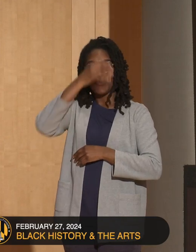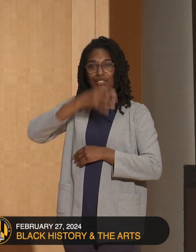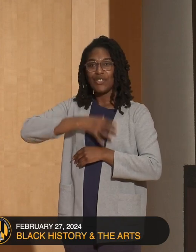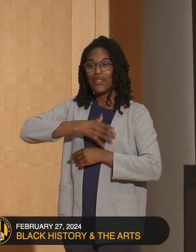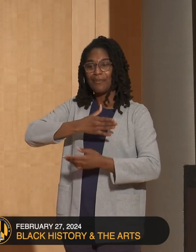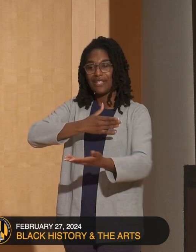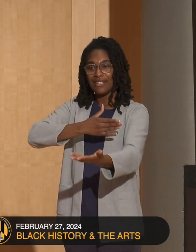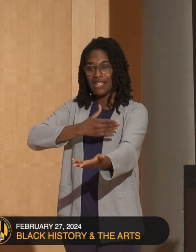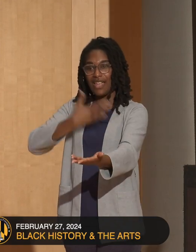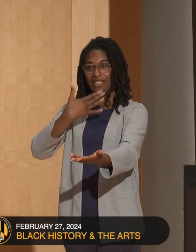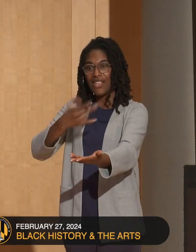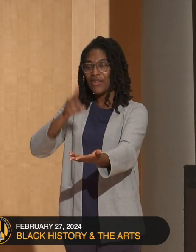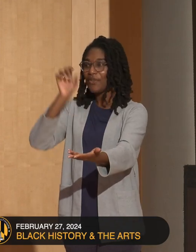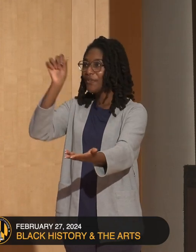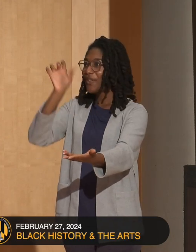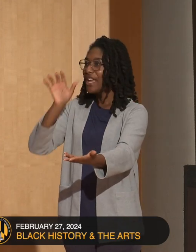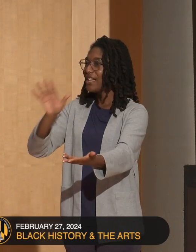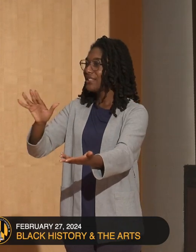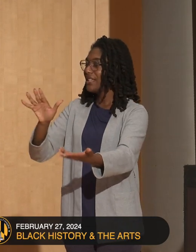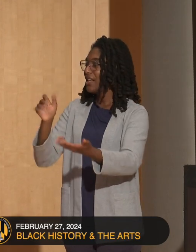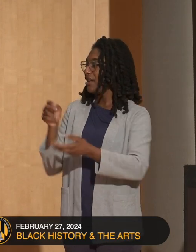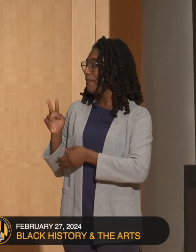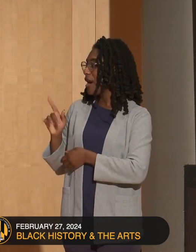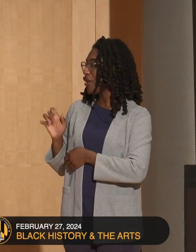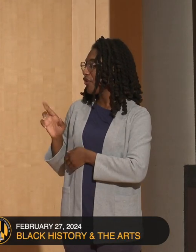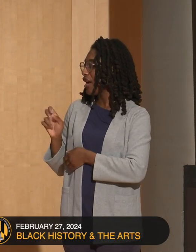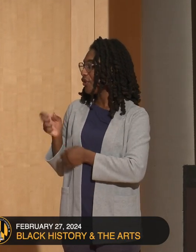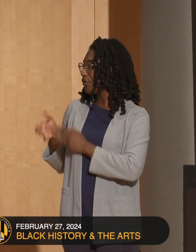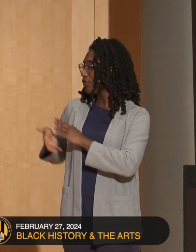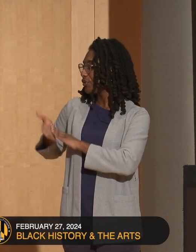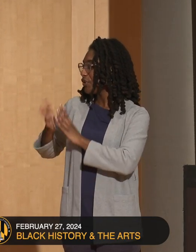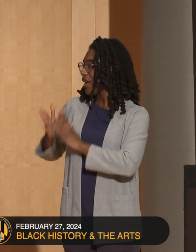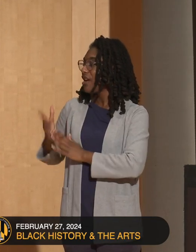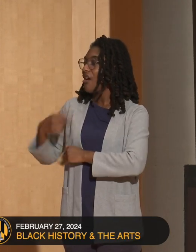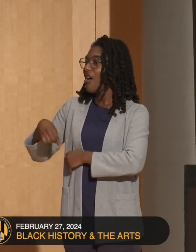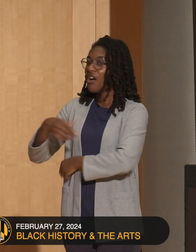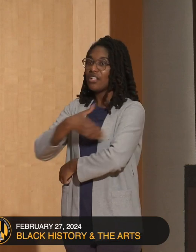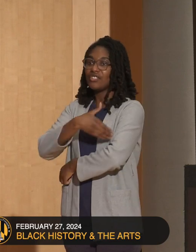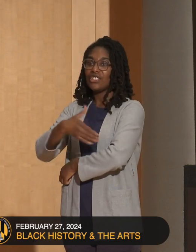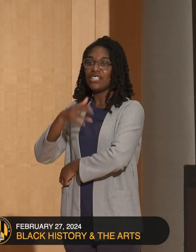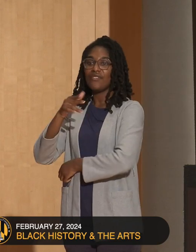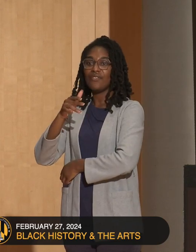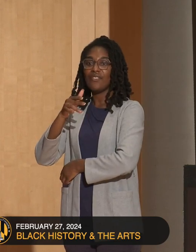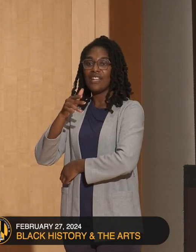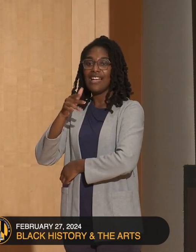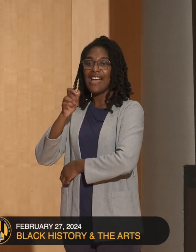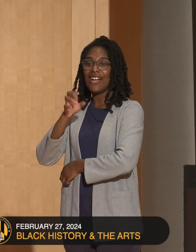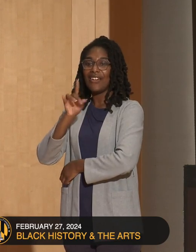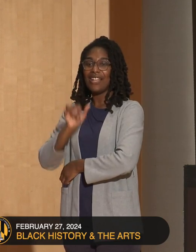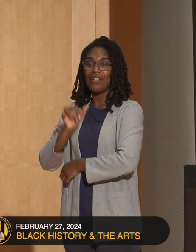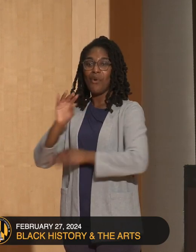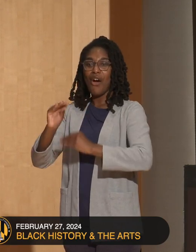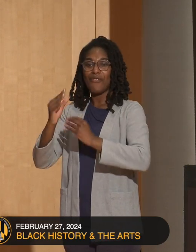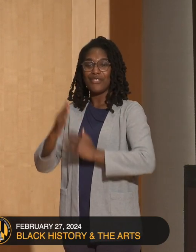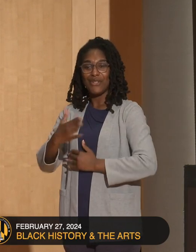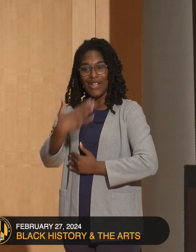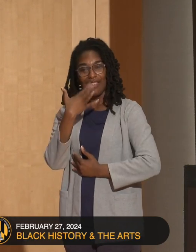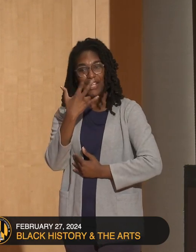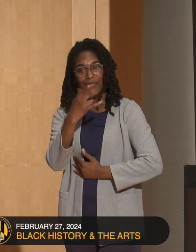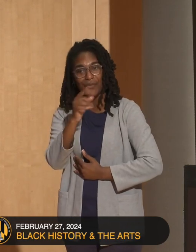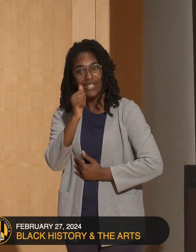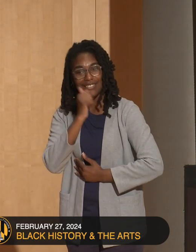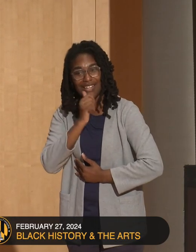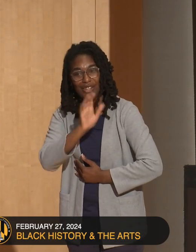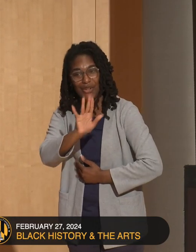thank the fantastic moderators from my team, our Chief Equity Officer, Dana Moore, who you heard from. Thank you for what you do every